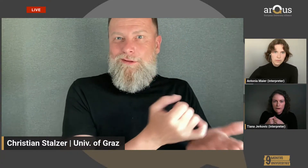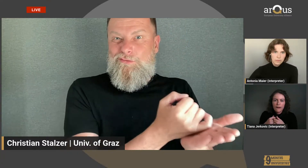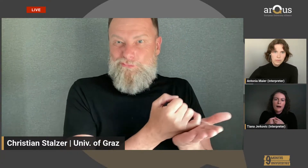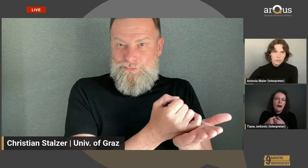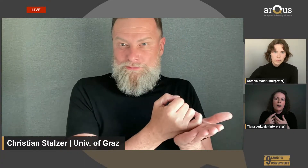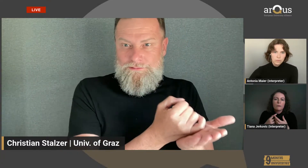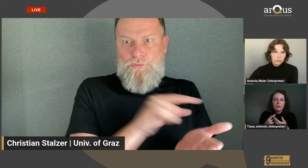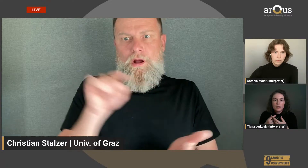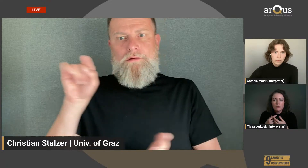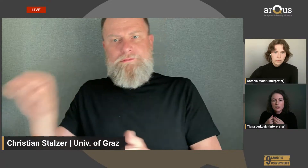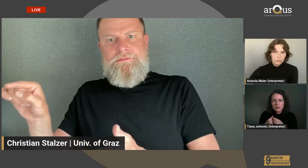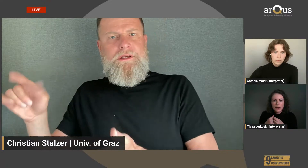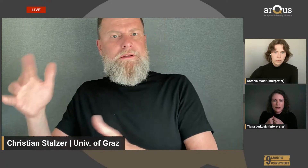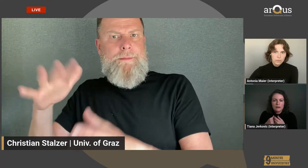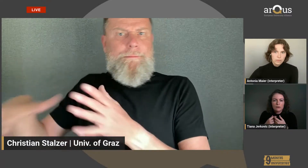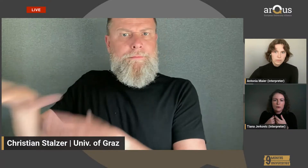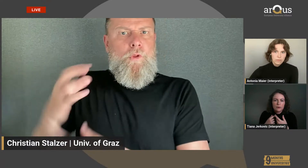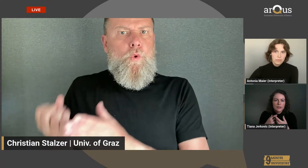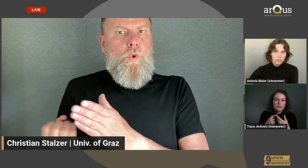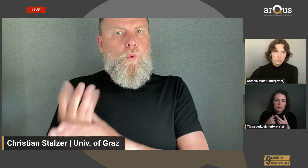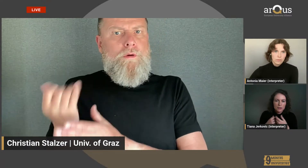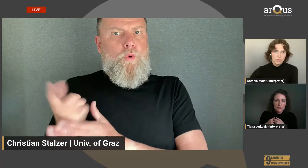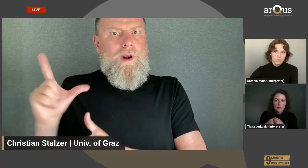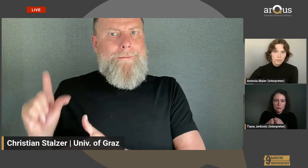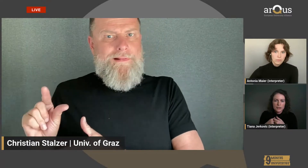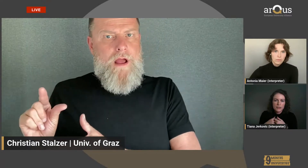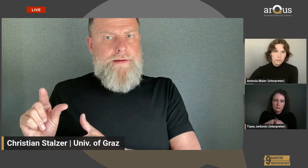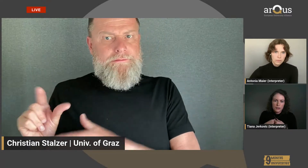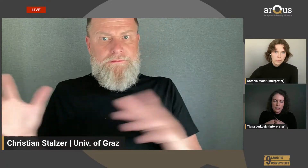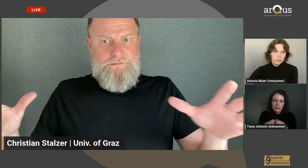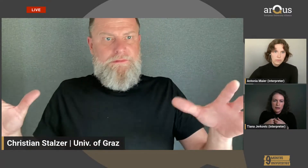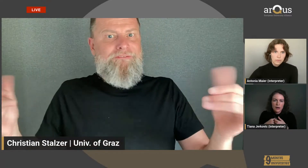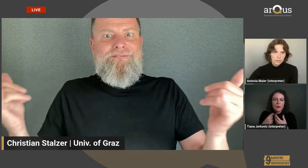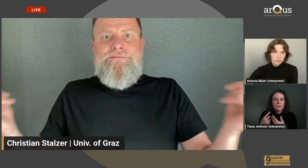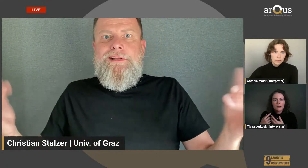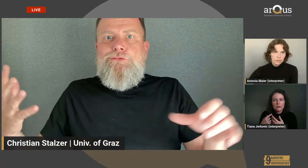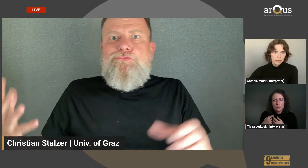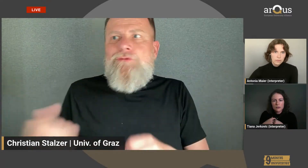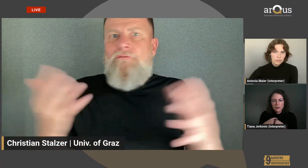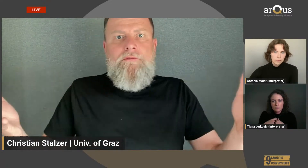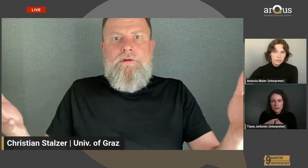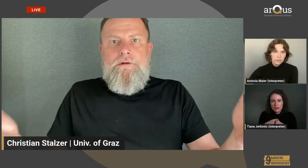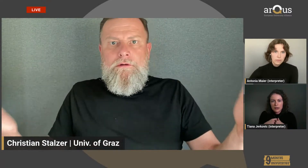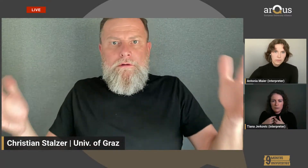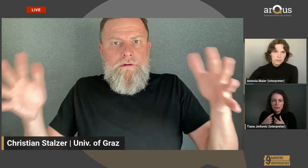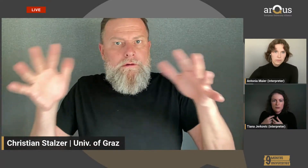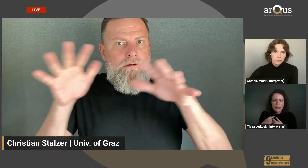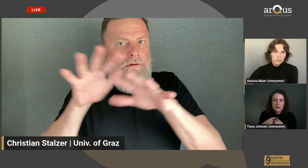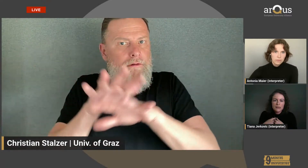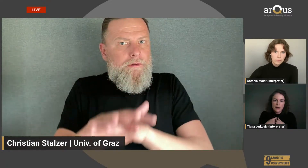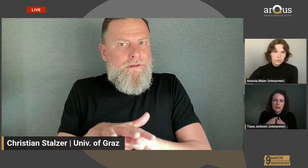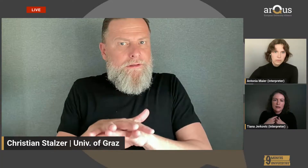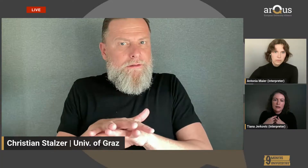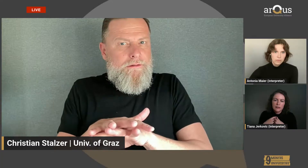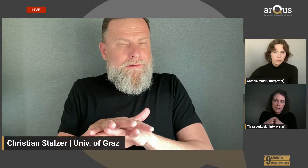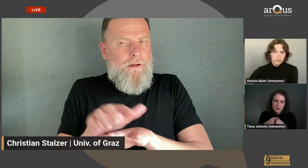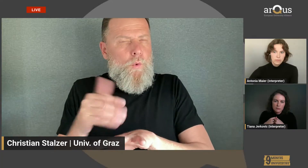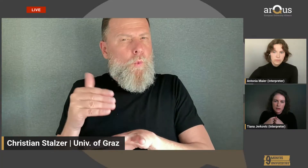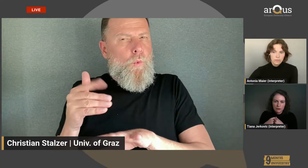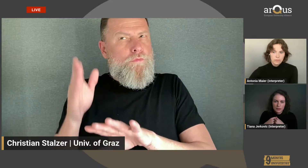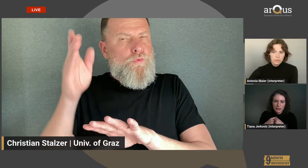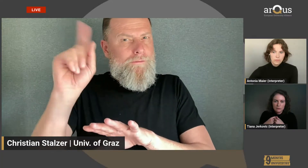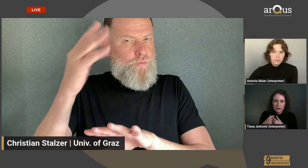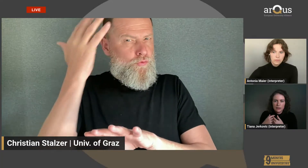disabilities, where we also get, of course, sometimes support that we need, but to also be able to see us as a